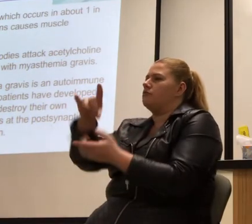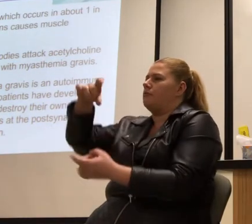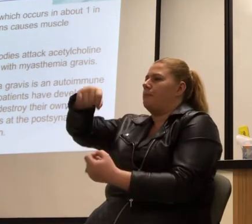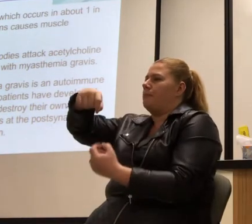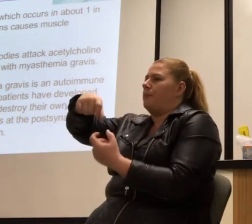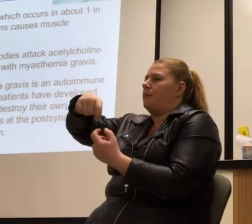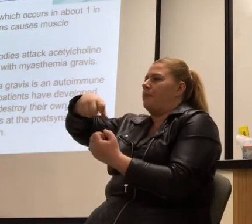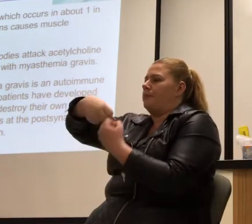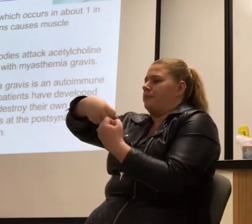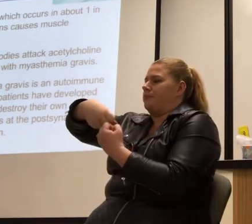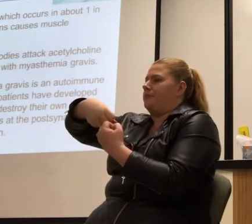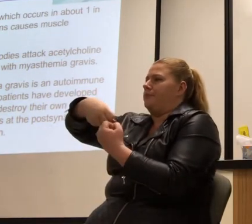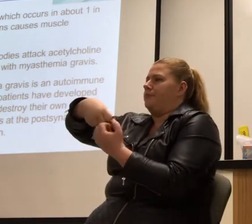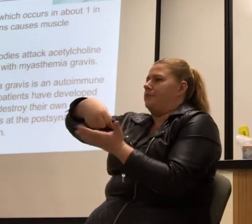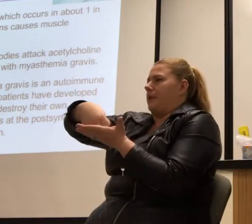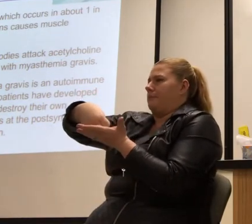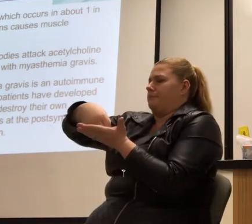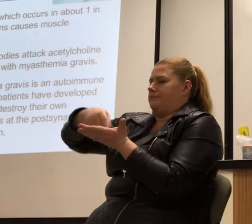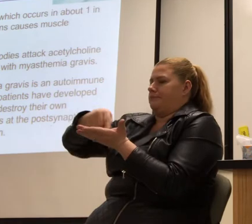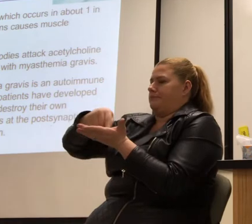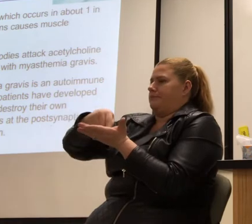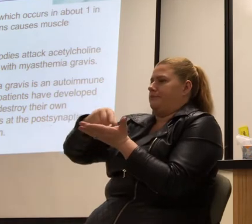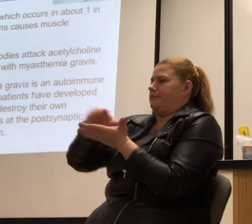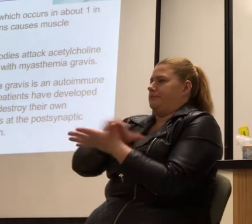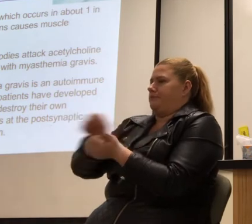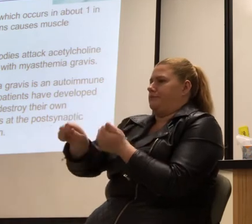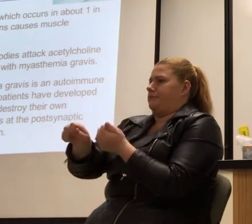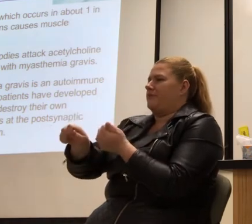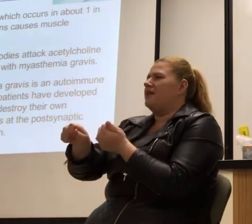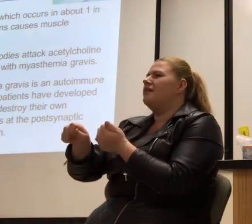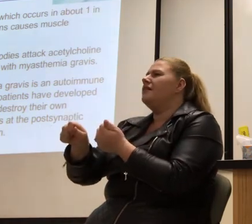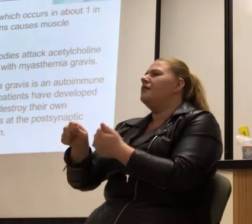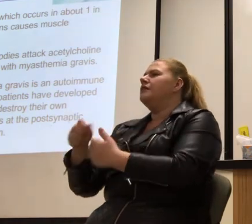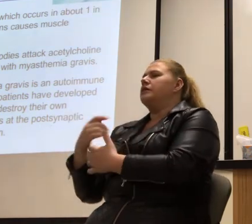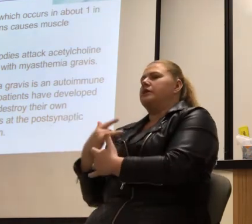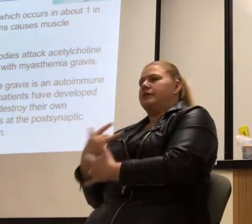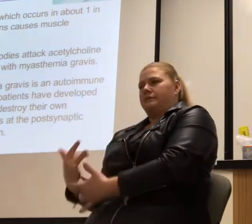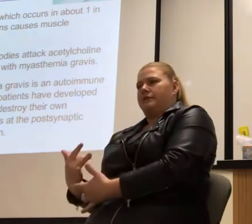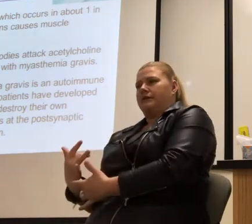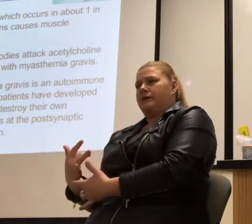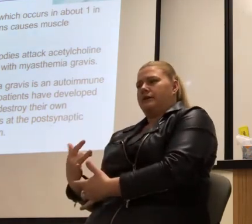bind to something that's yourself, and it's usually not supposed to